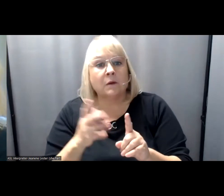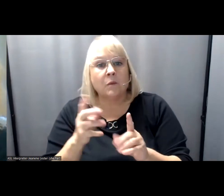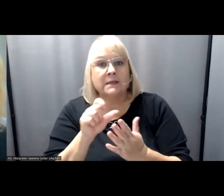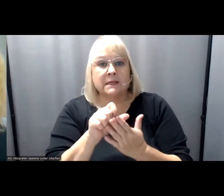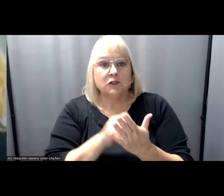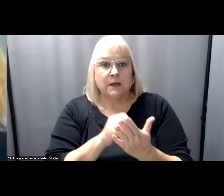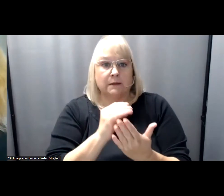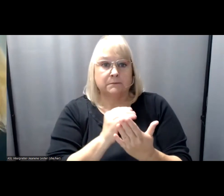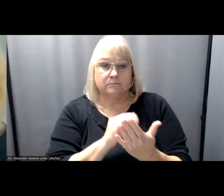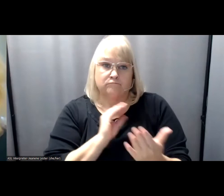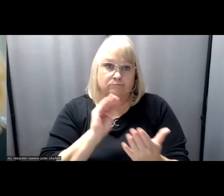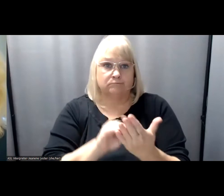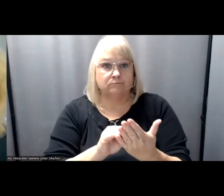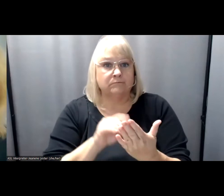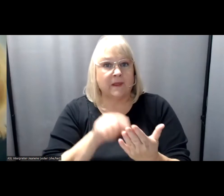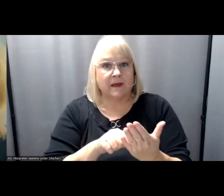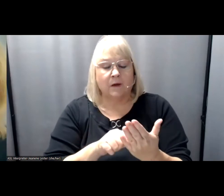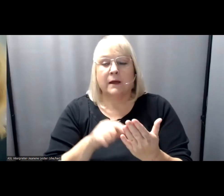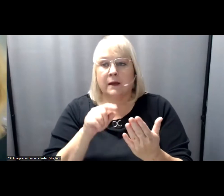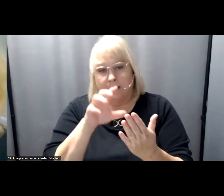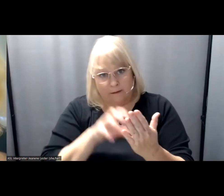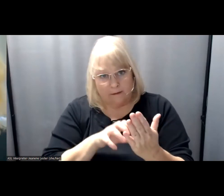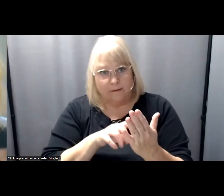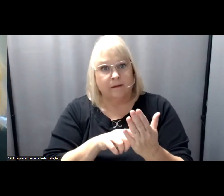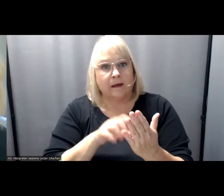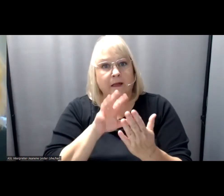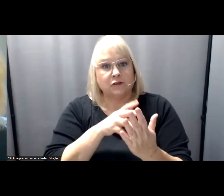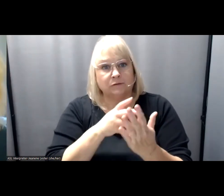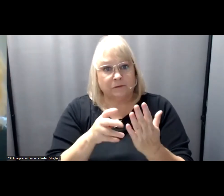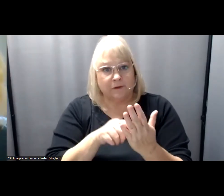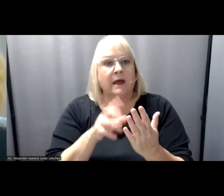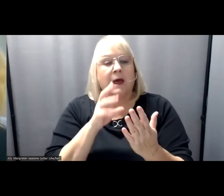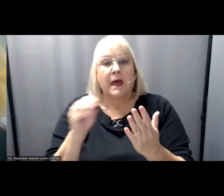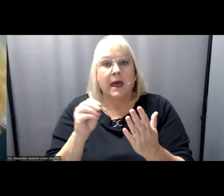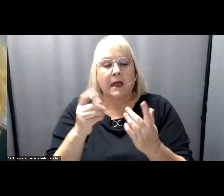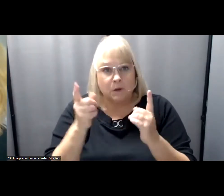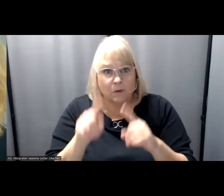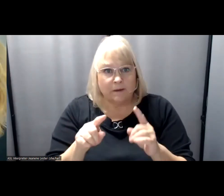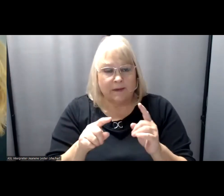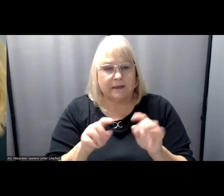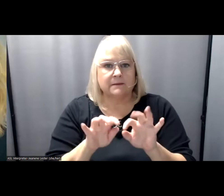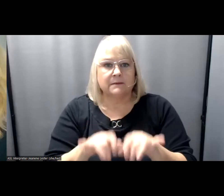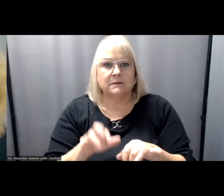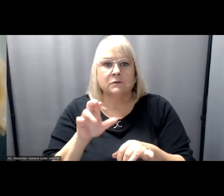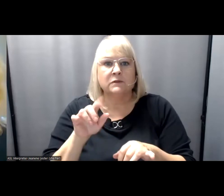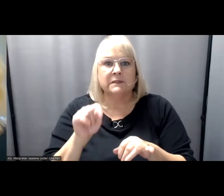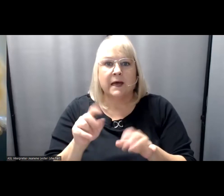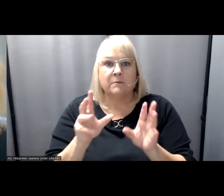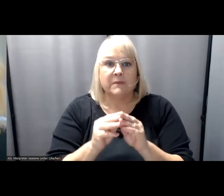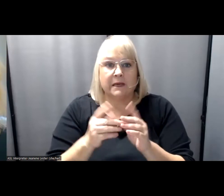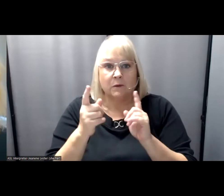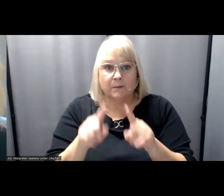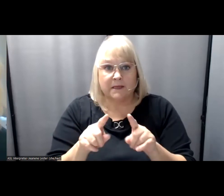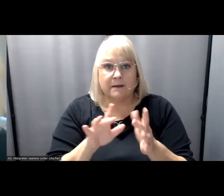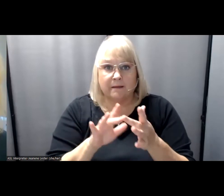have that listed for them. Here's the agreements. Reset meeting agreements online. Why are